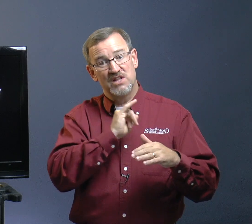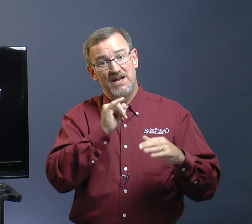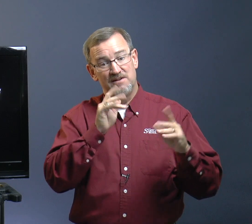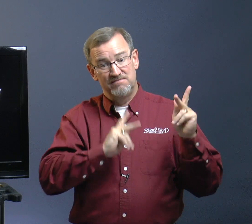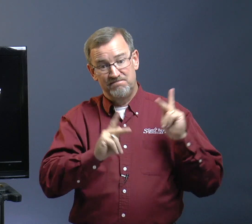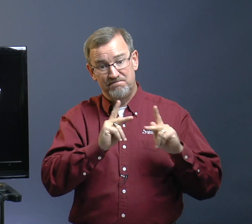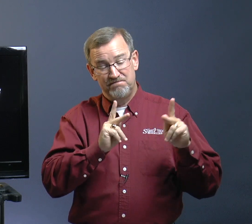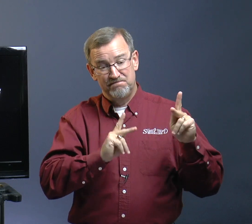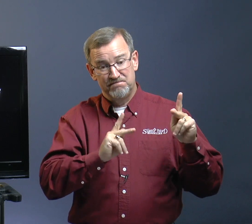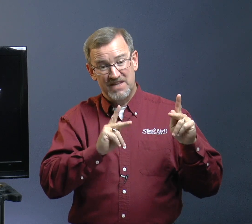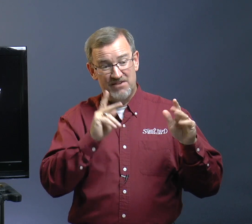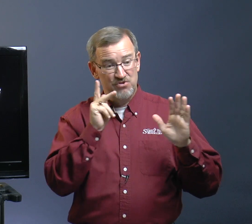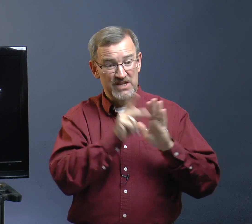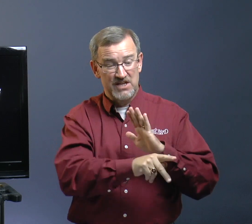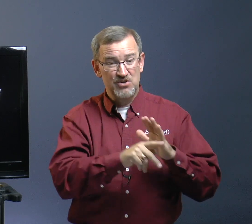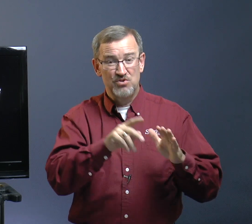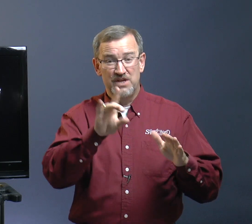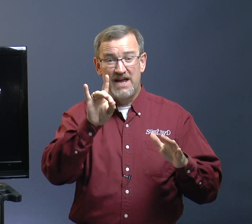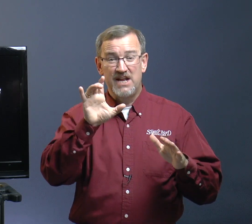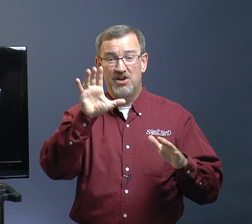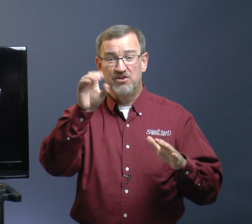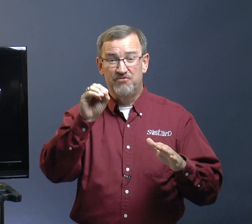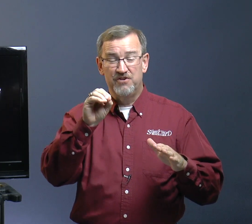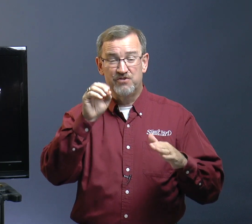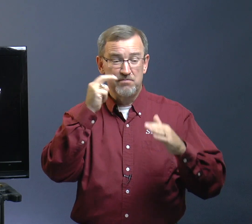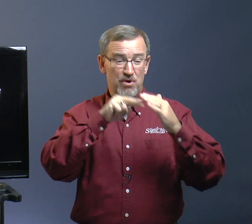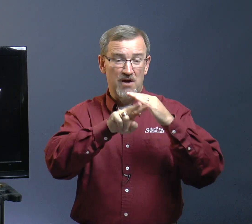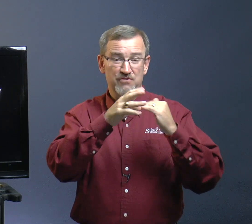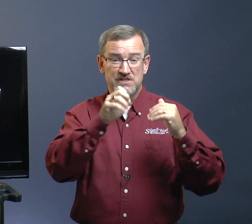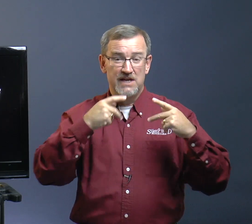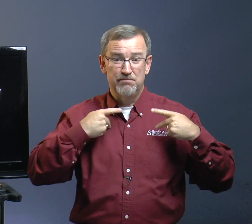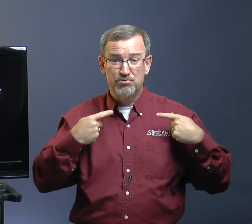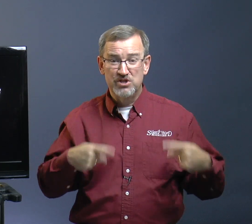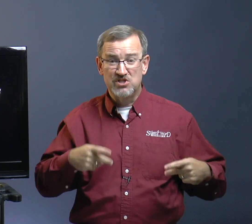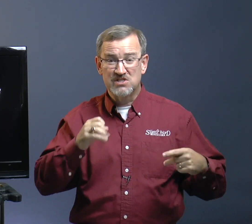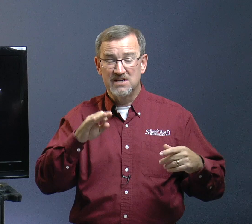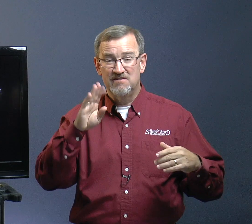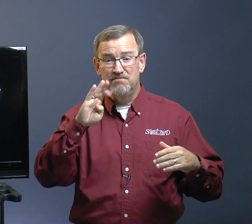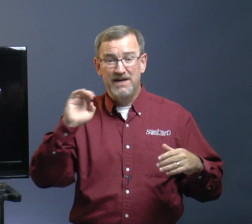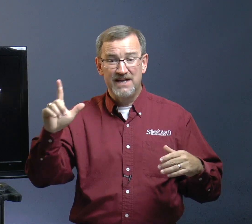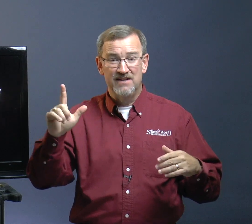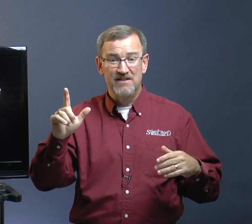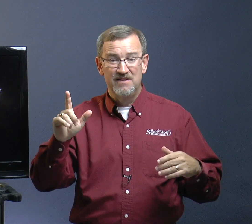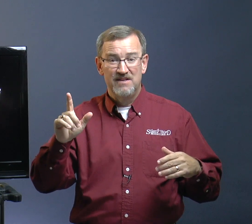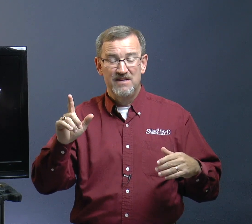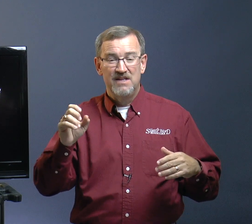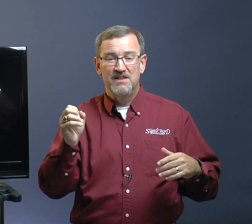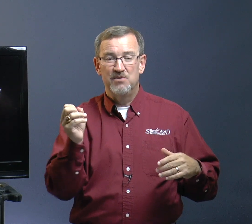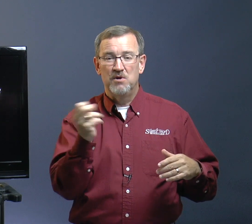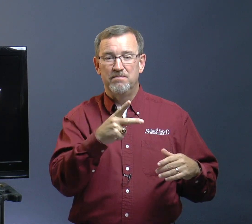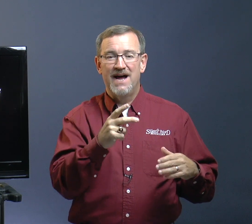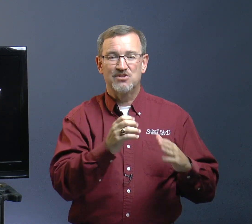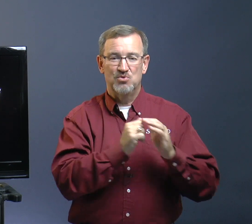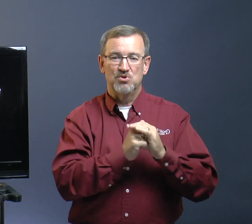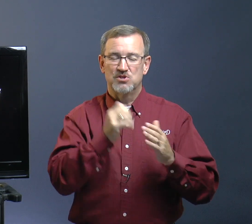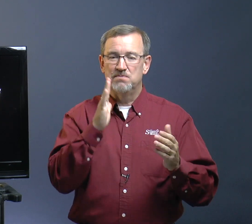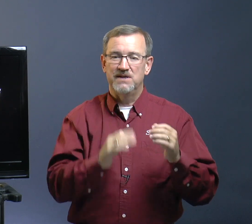Israelite, after they killed the 850 prophets and priests of Baal, they went back to worshiping